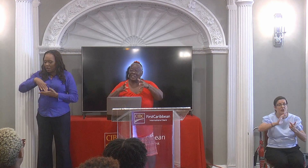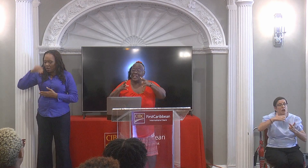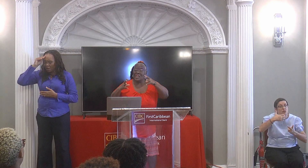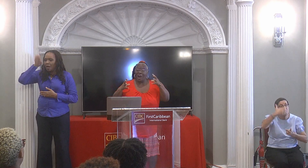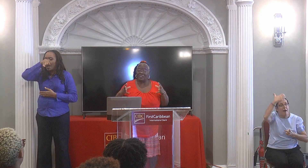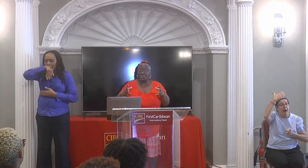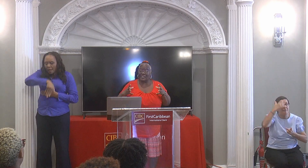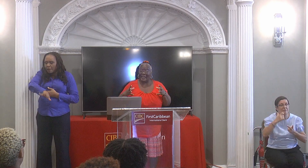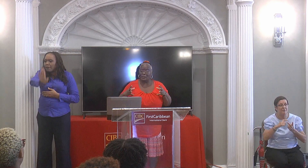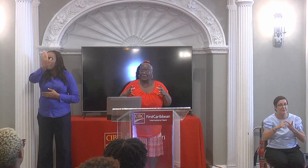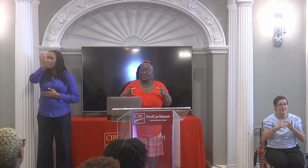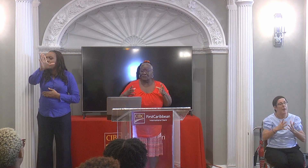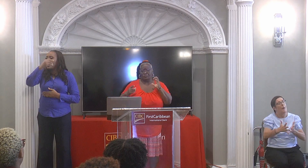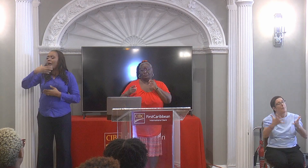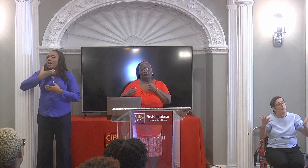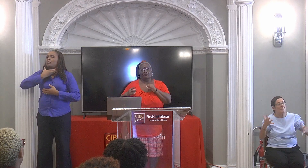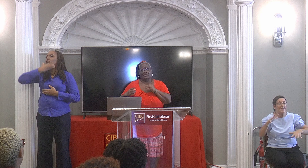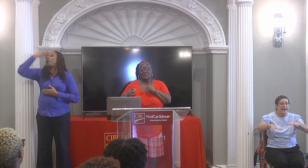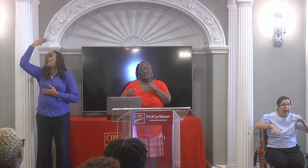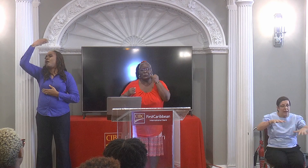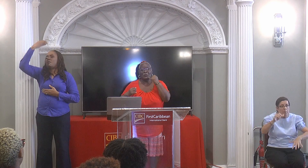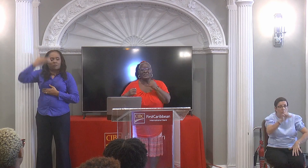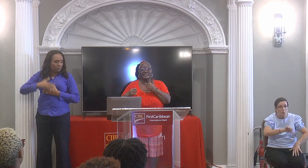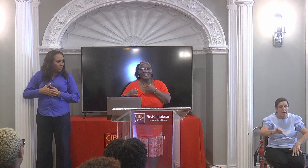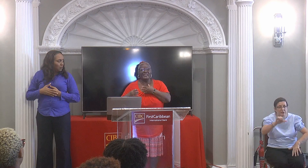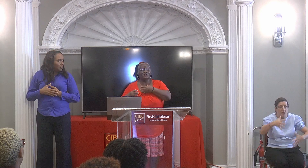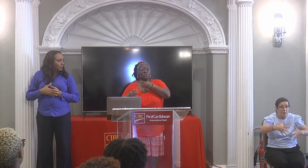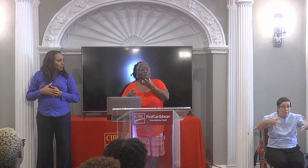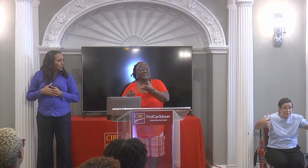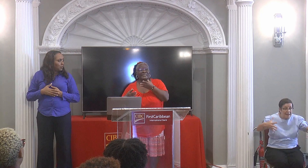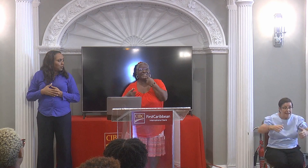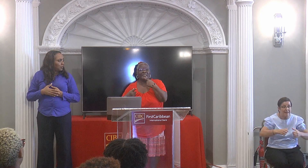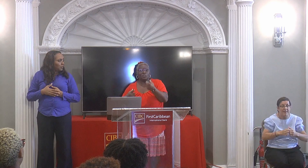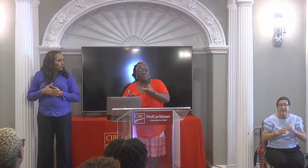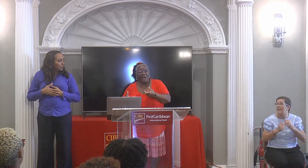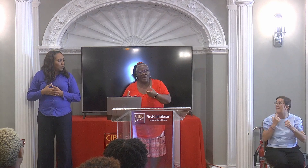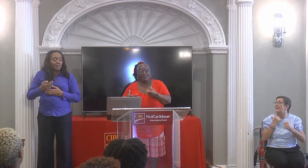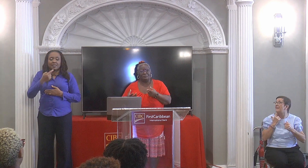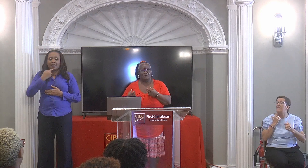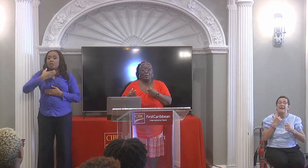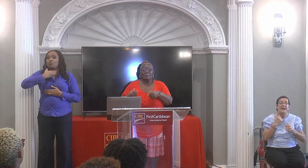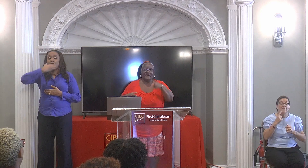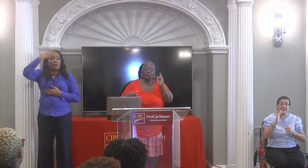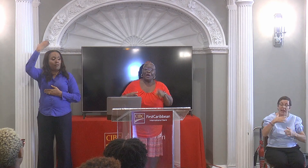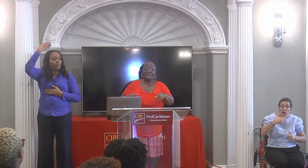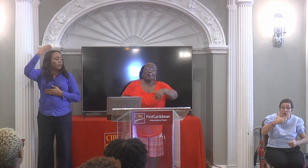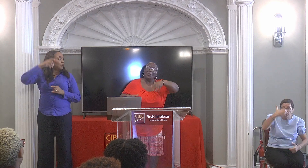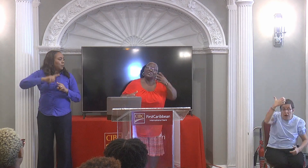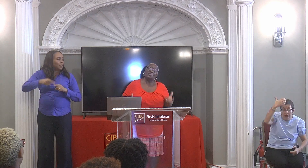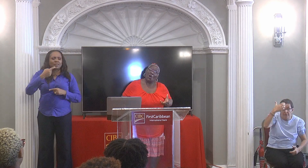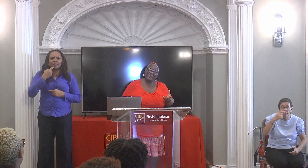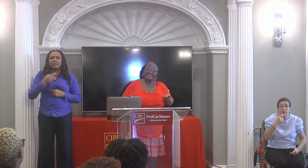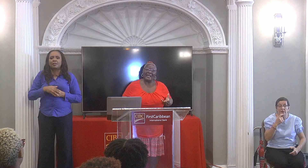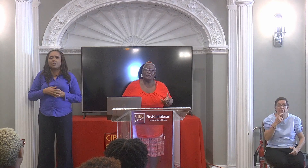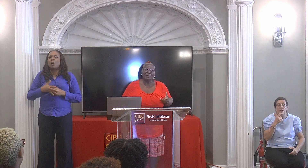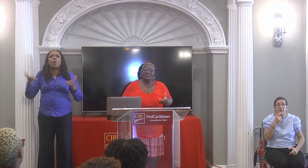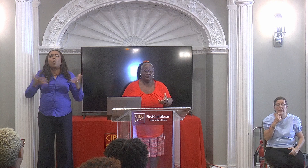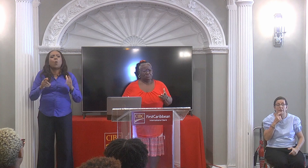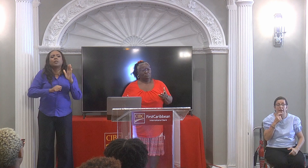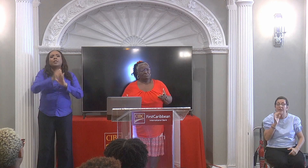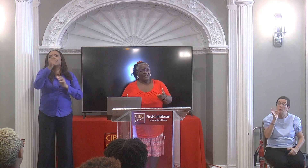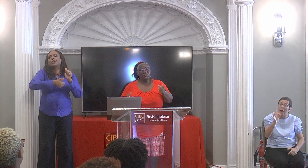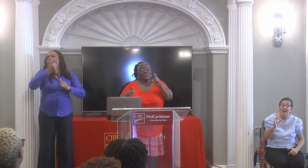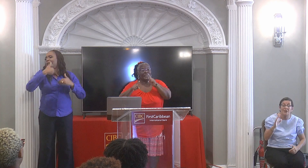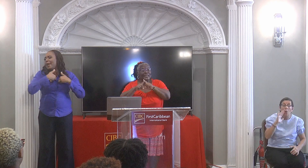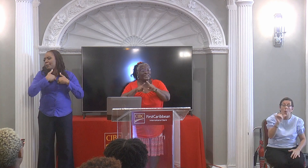which is the largest animal. Suppose they say giraffe, but then you ask, what's the tallest